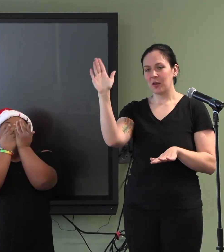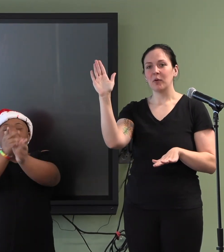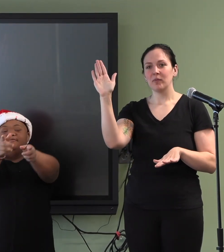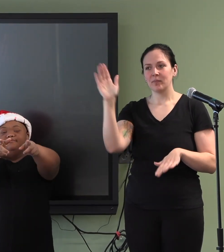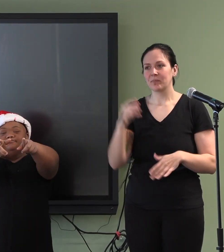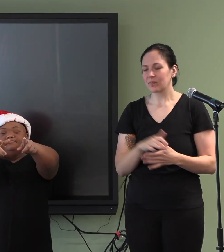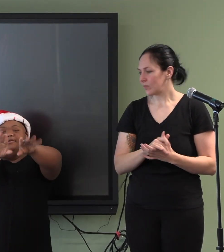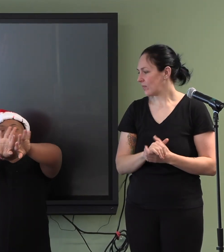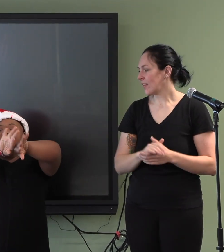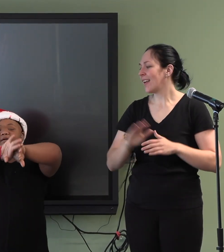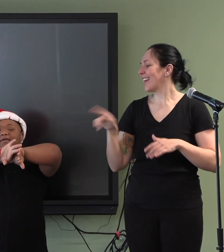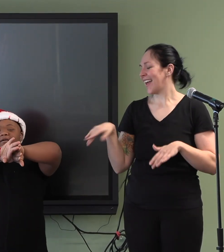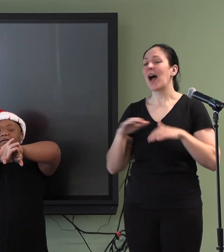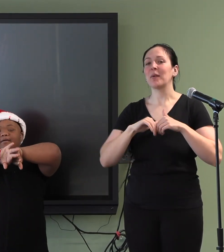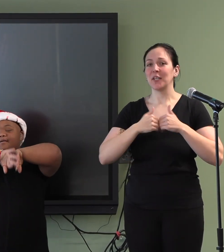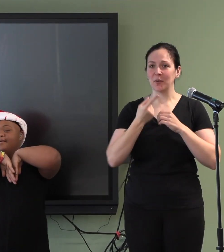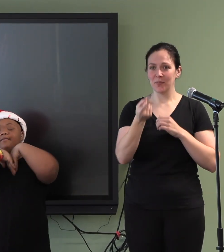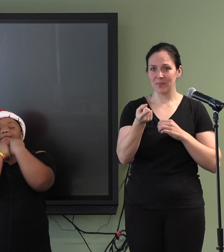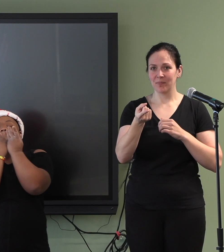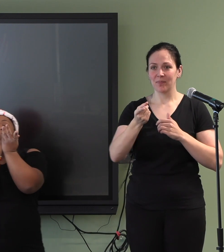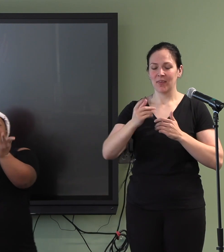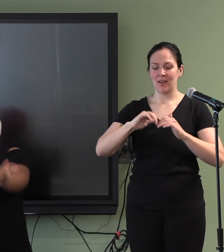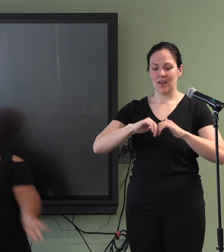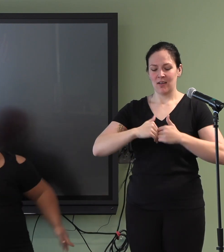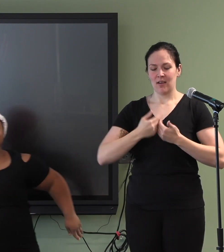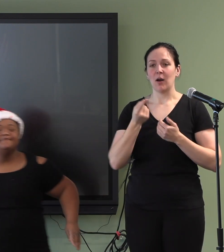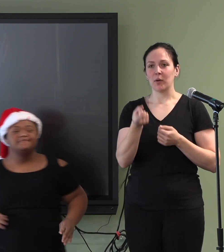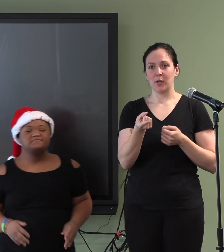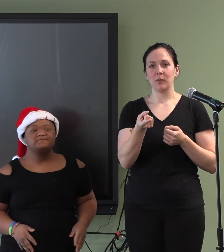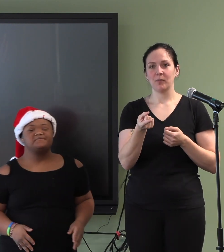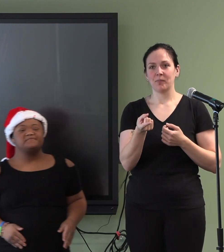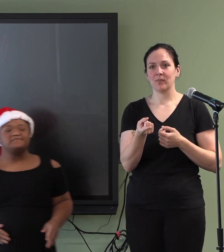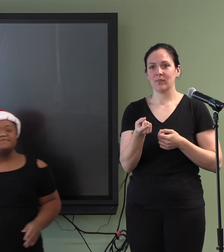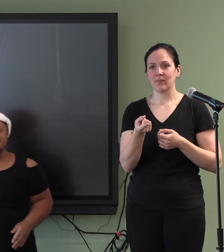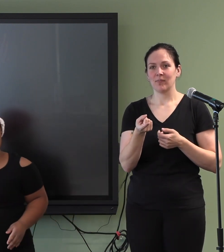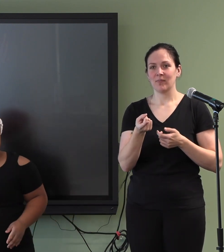Hello. How are you? How are you?